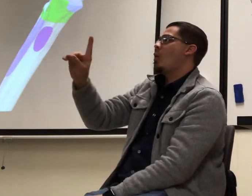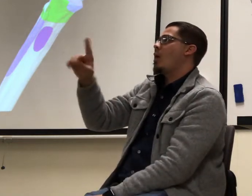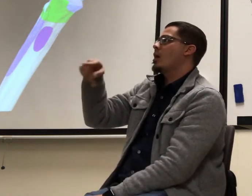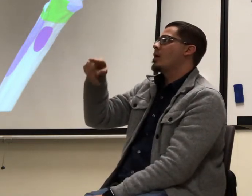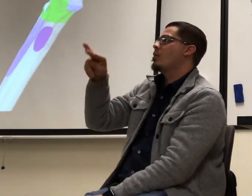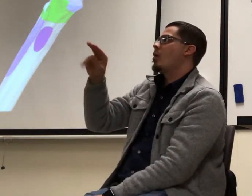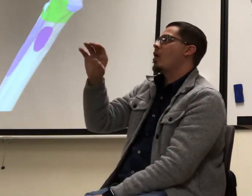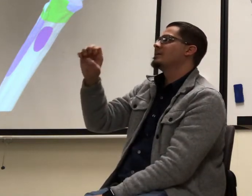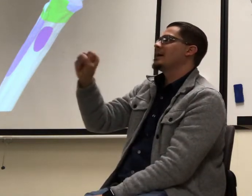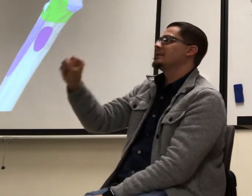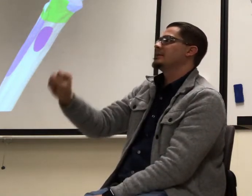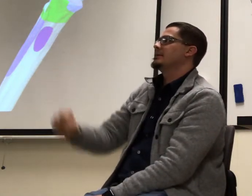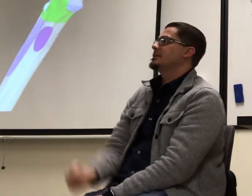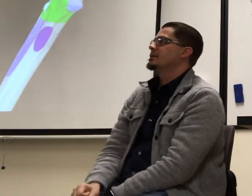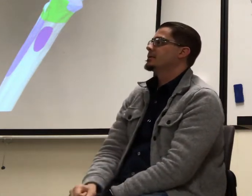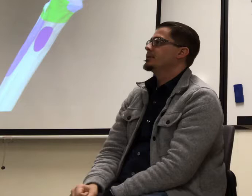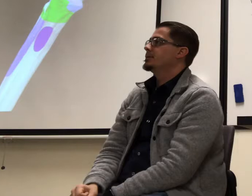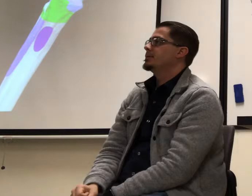The